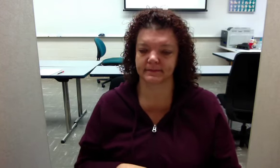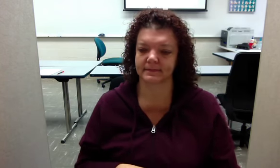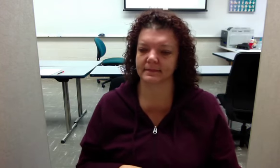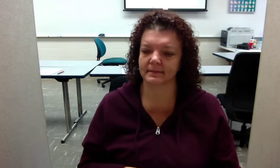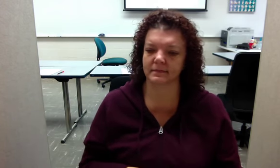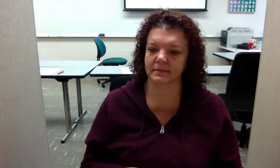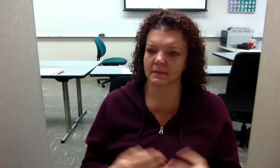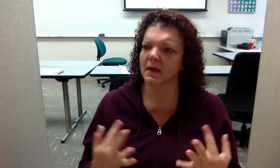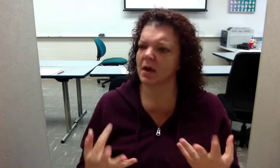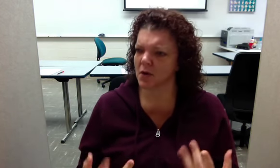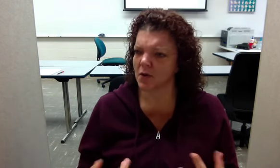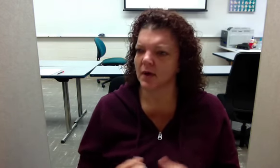on your notes.